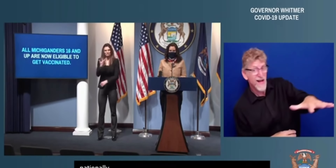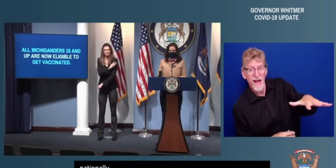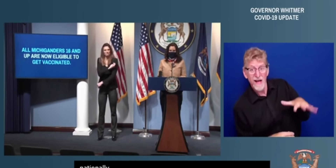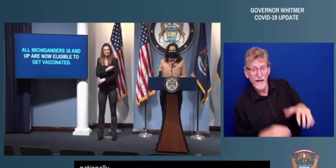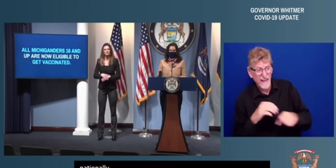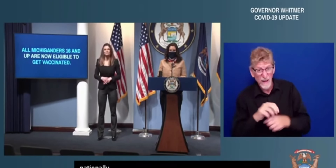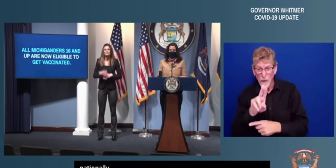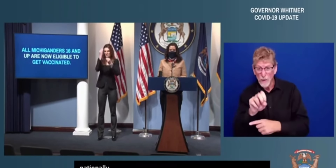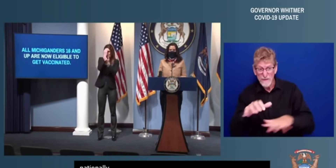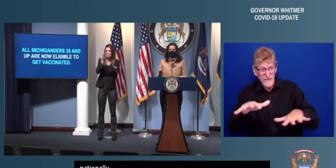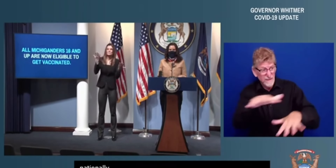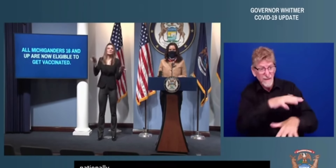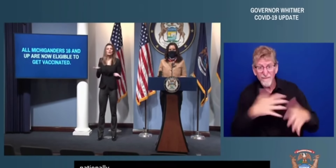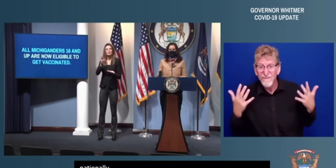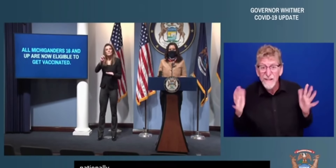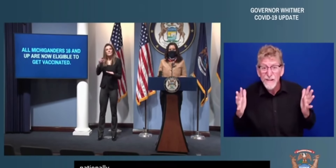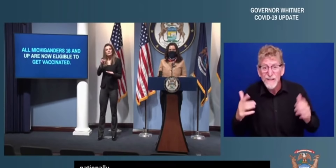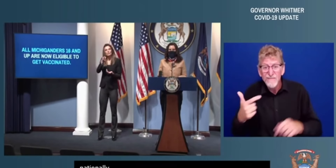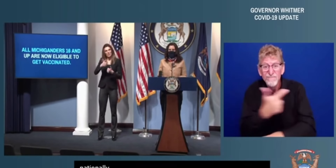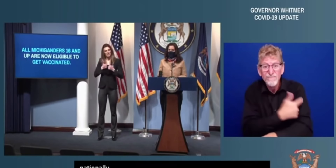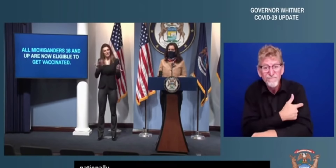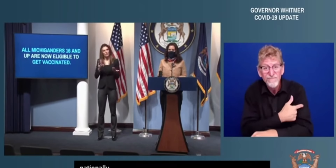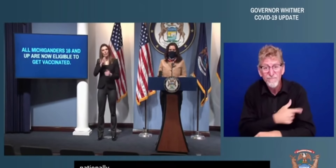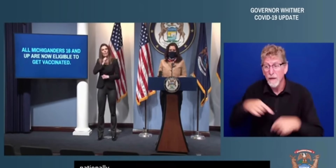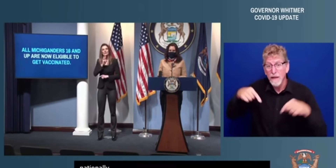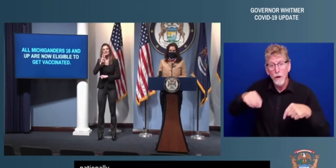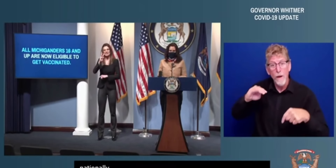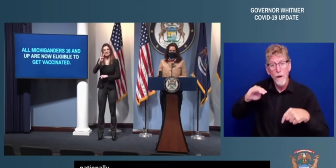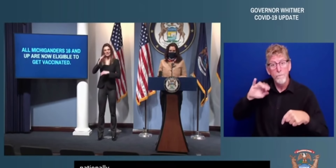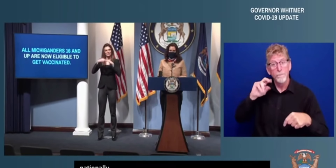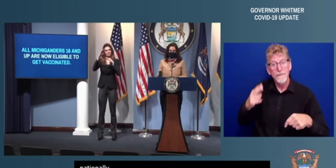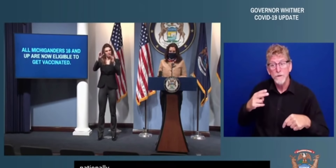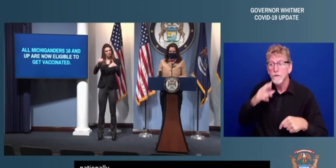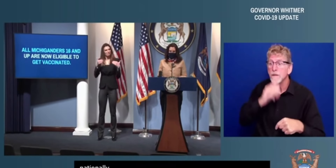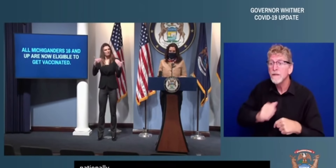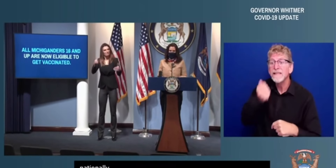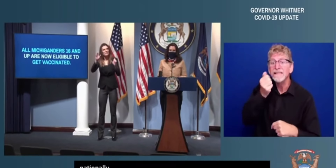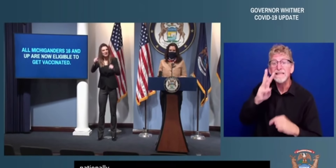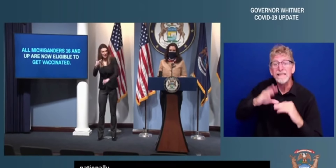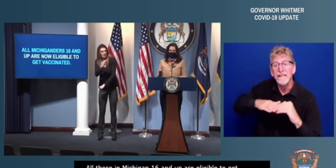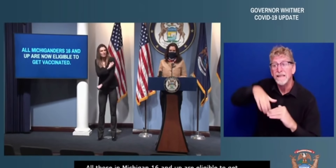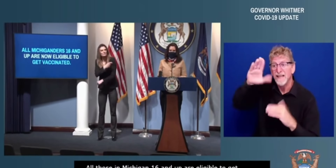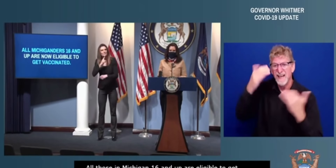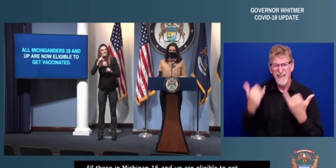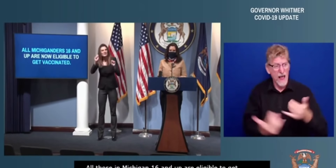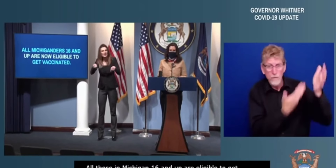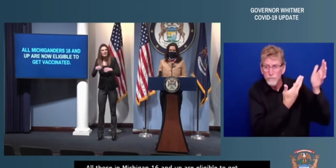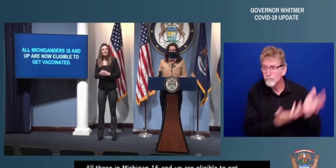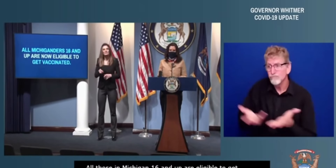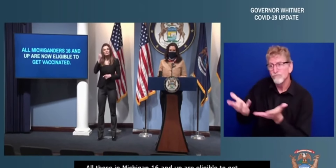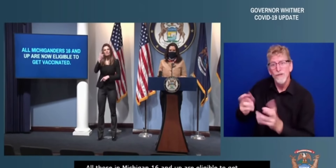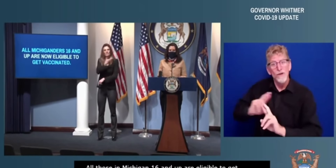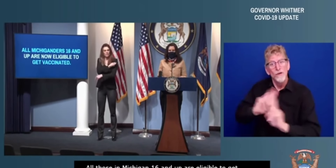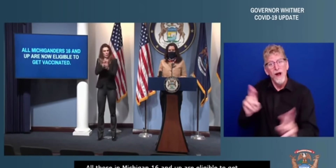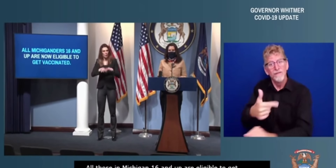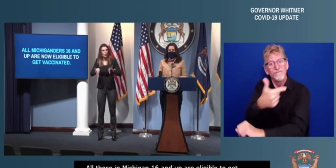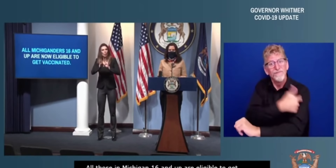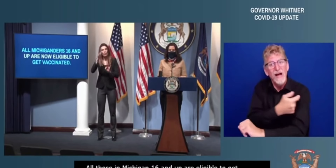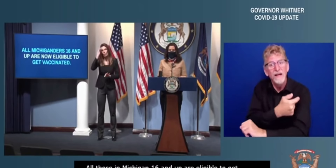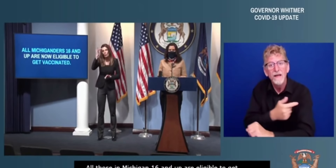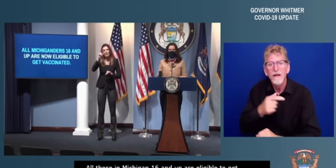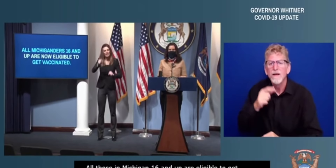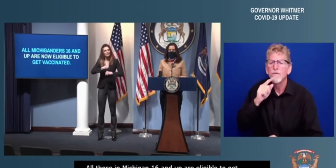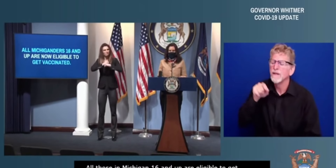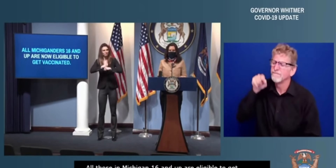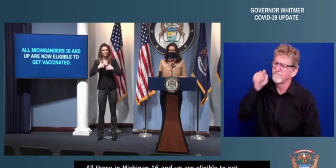get vaccinated. The vaccine is the most effective way to protect you and your family from this virus. And getting